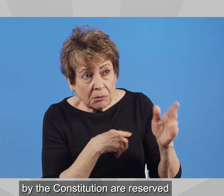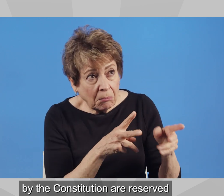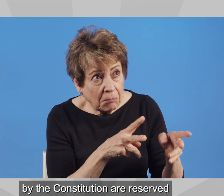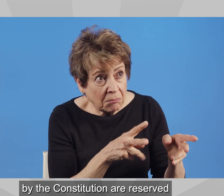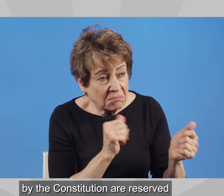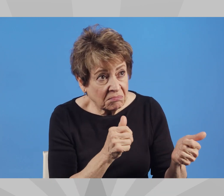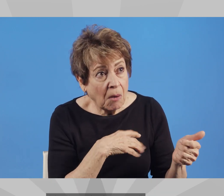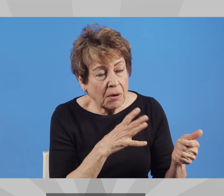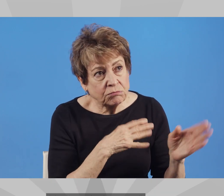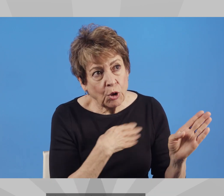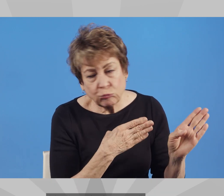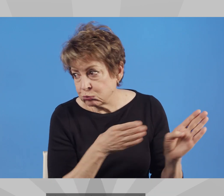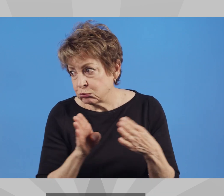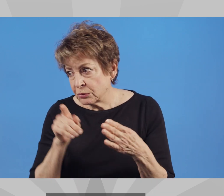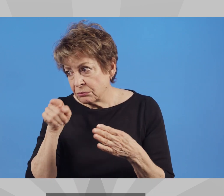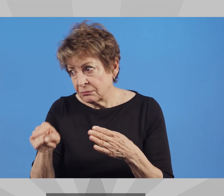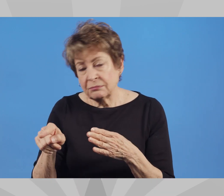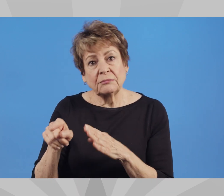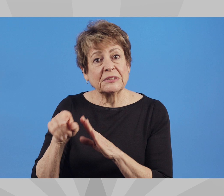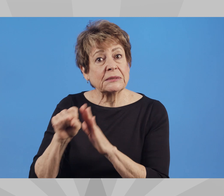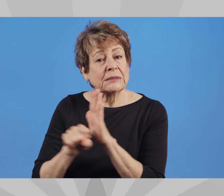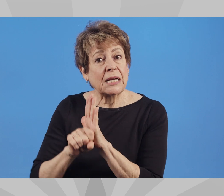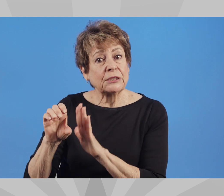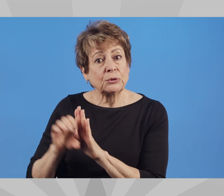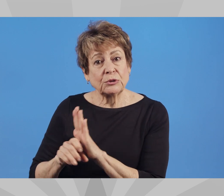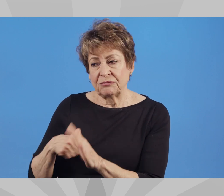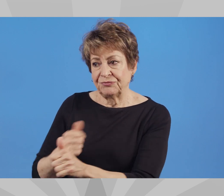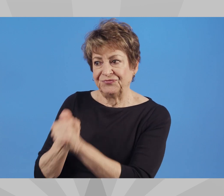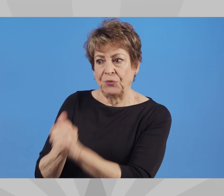respectively. I believe in Arizona.